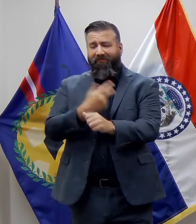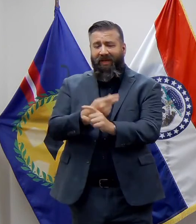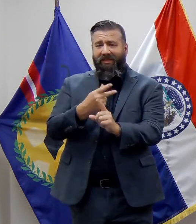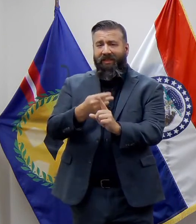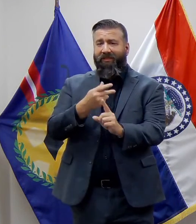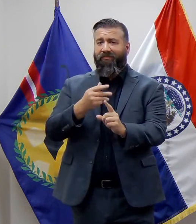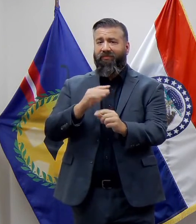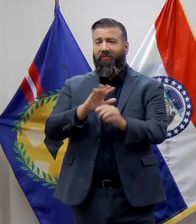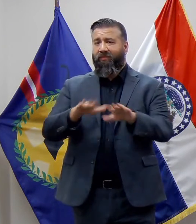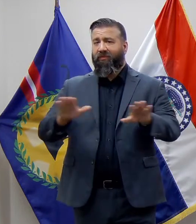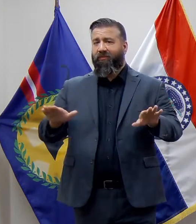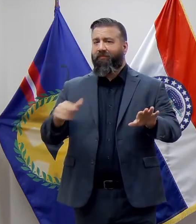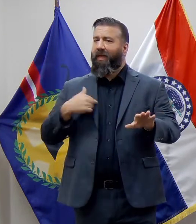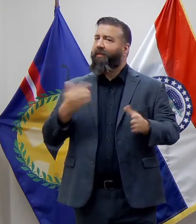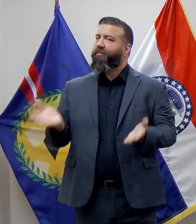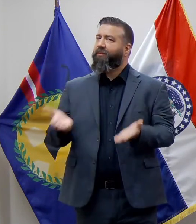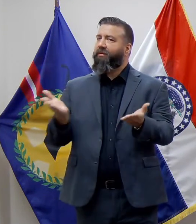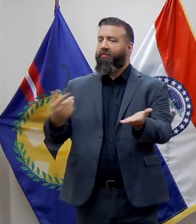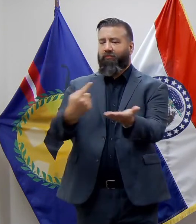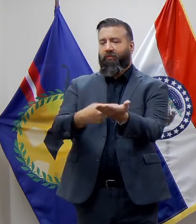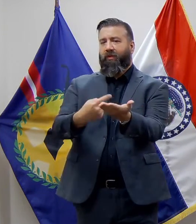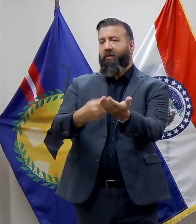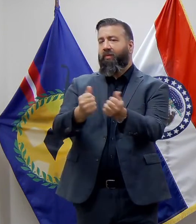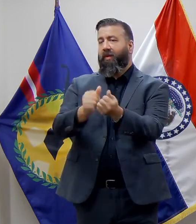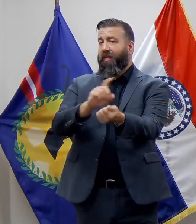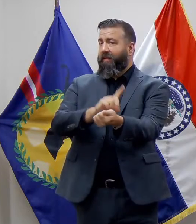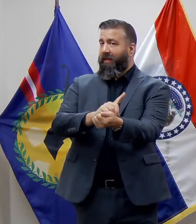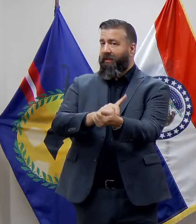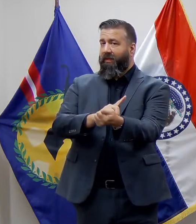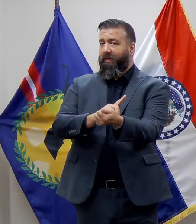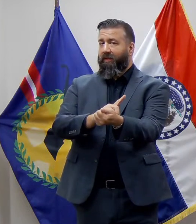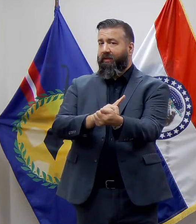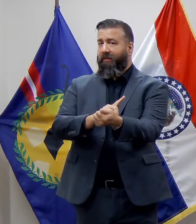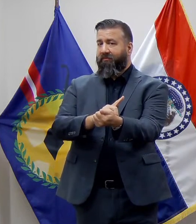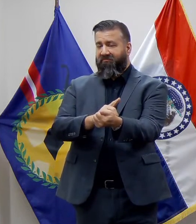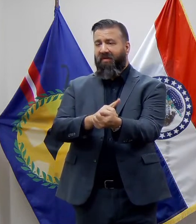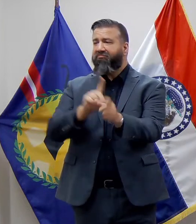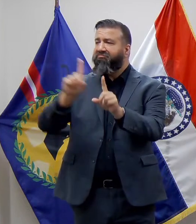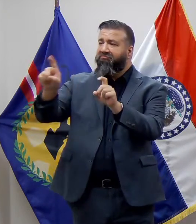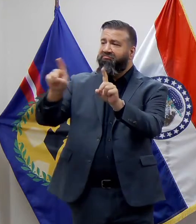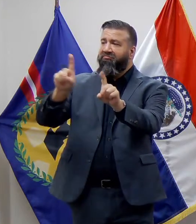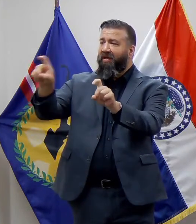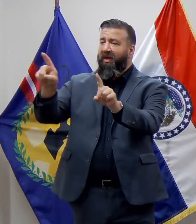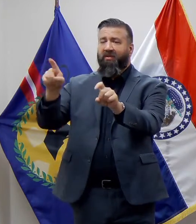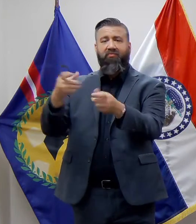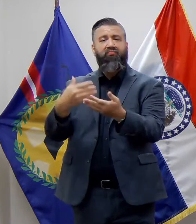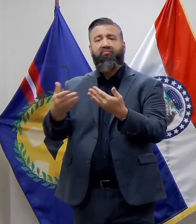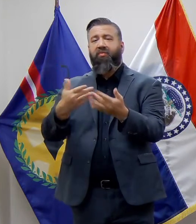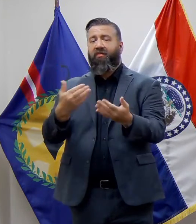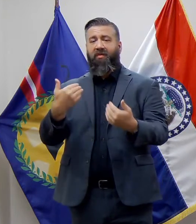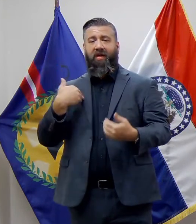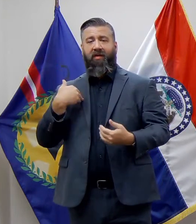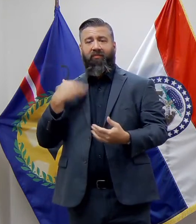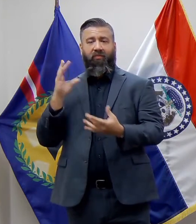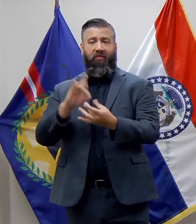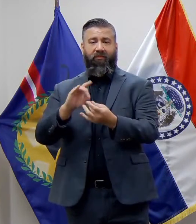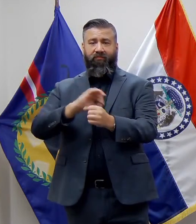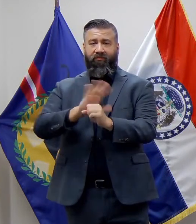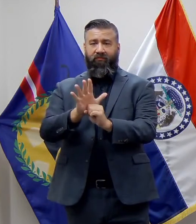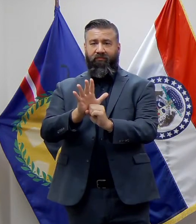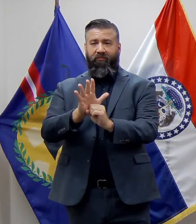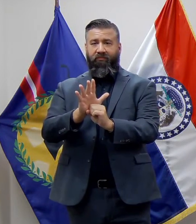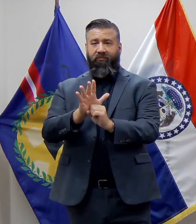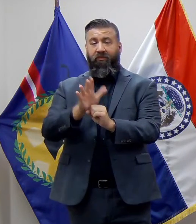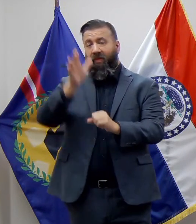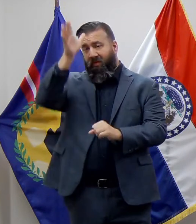to speak with your pediatrician about your concerns and any lingering questions you may have about the vaccine. Parents who have